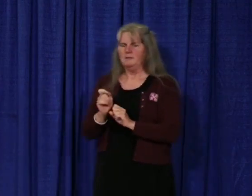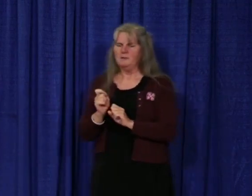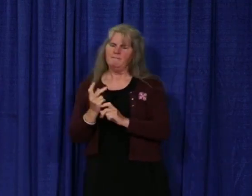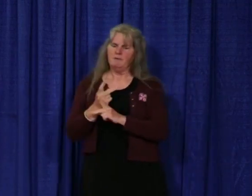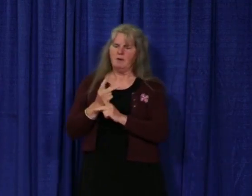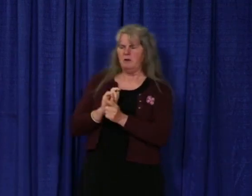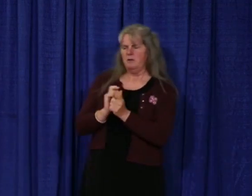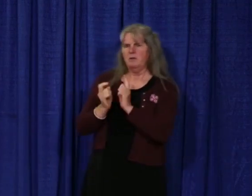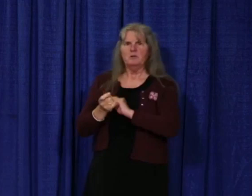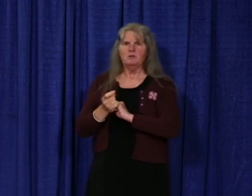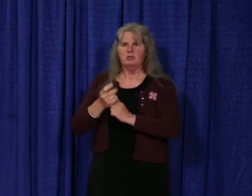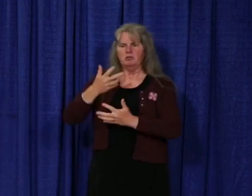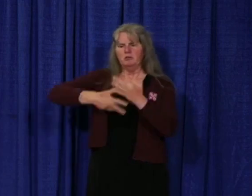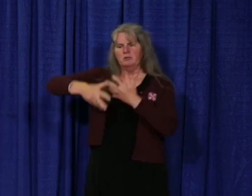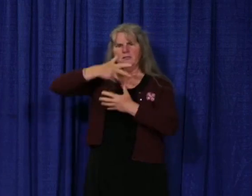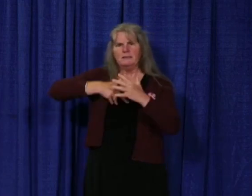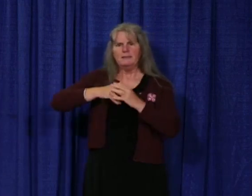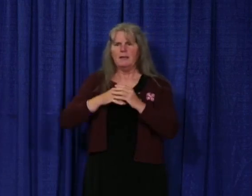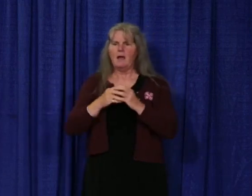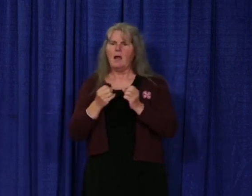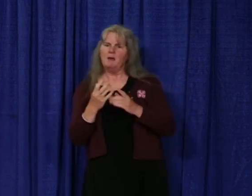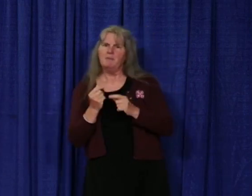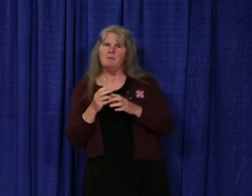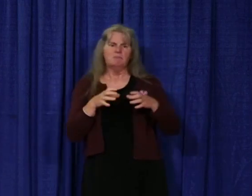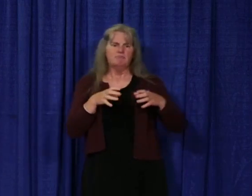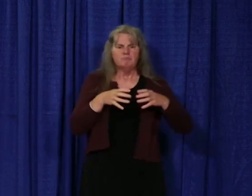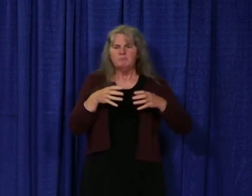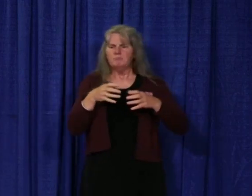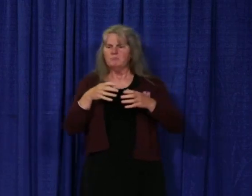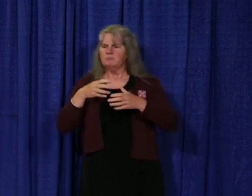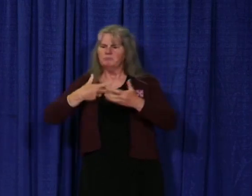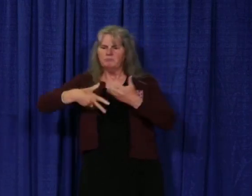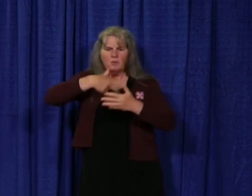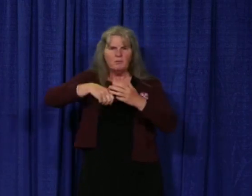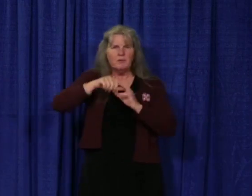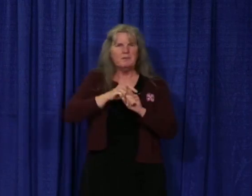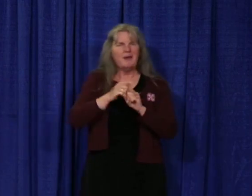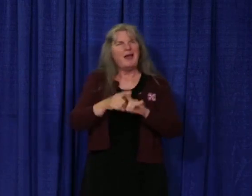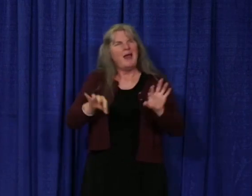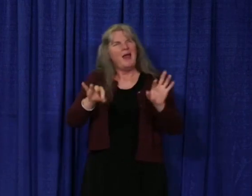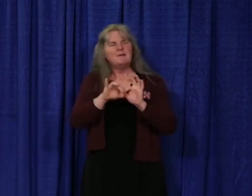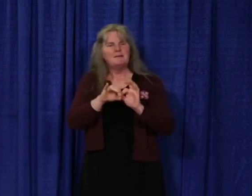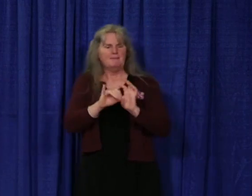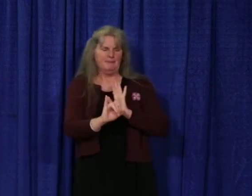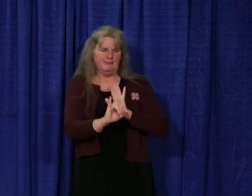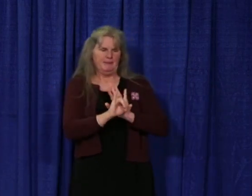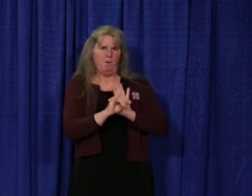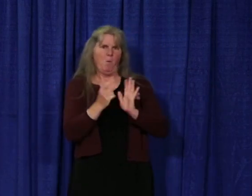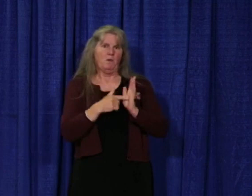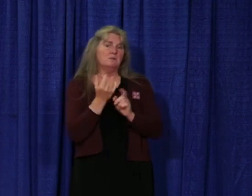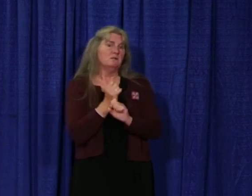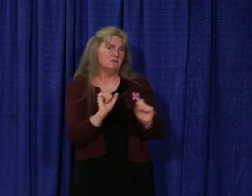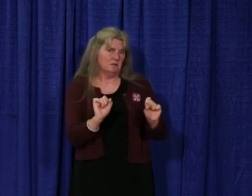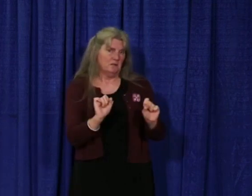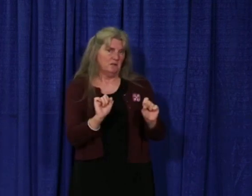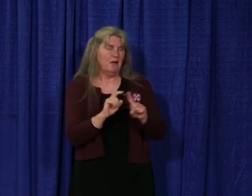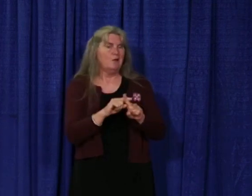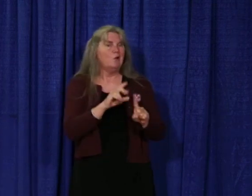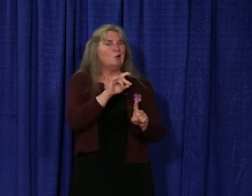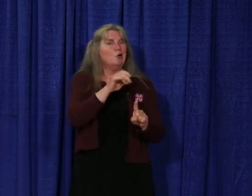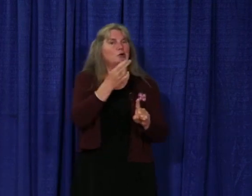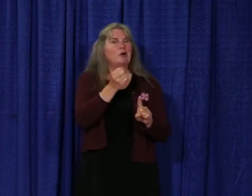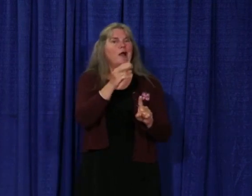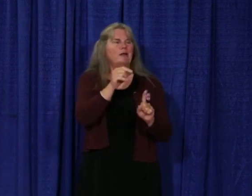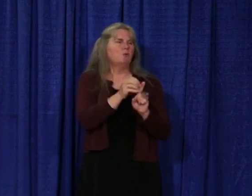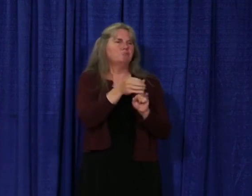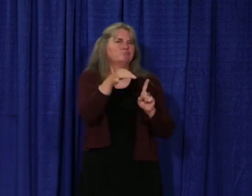restrictions around gathering size and family bubbles, but again, we must determine what is safe to do so, and I know Dr. Hanley will